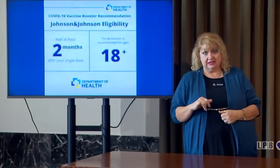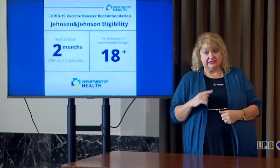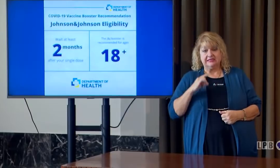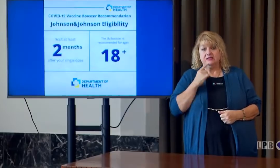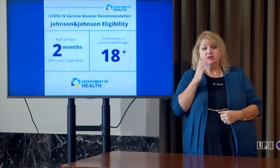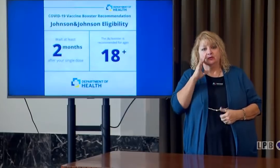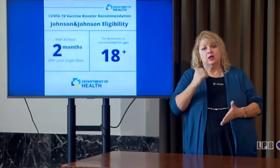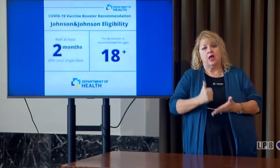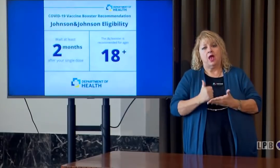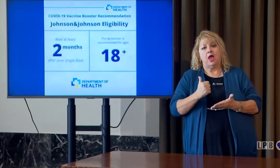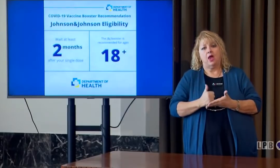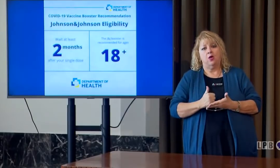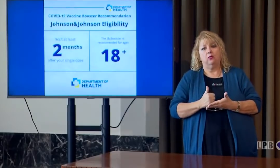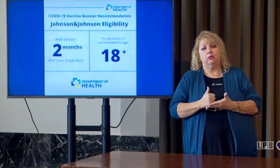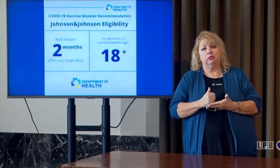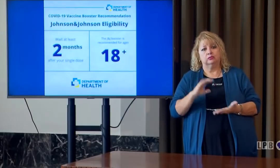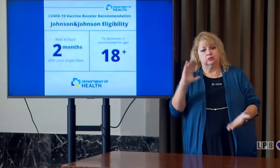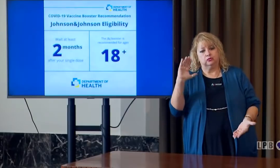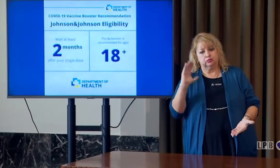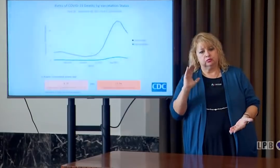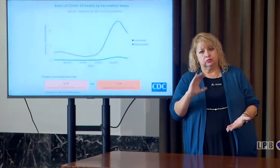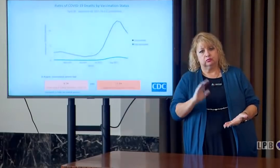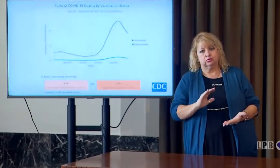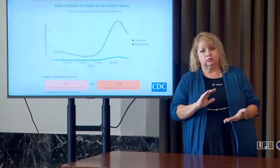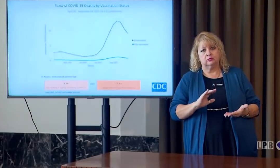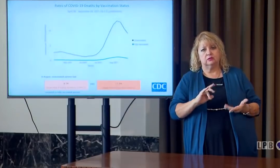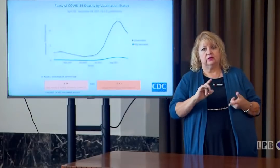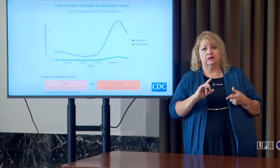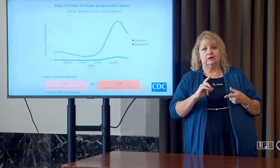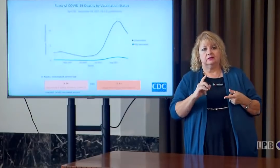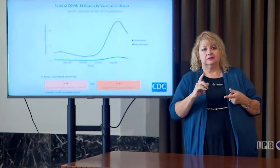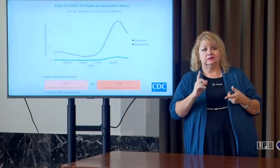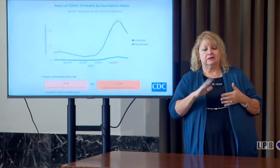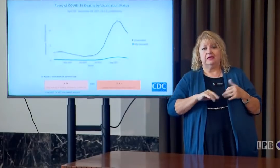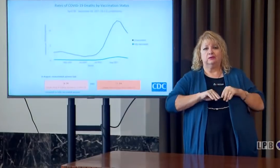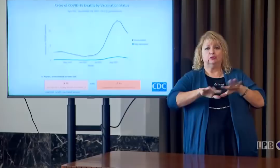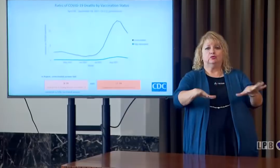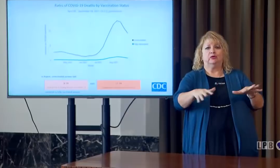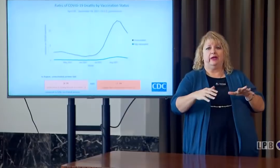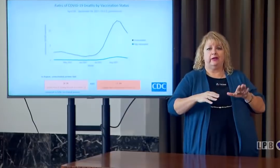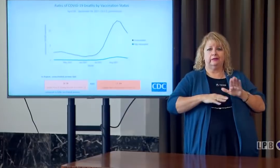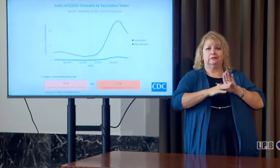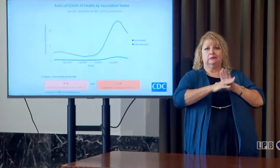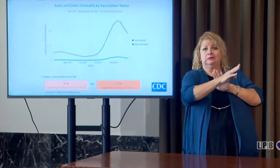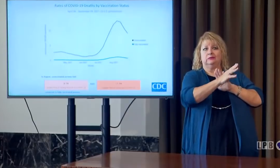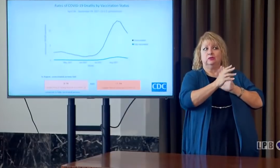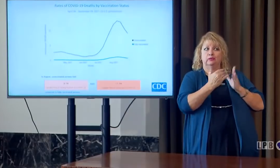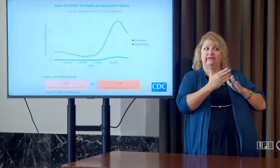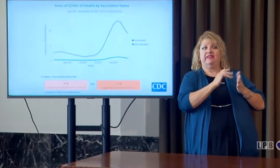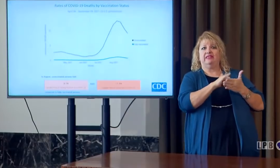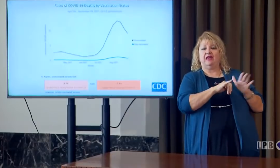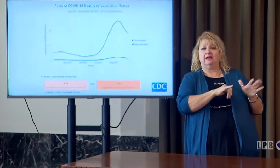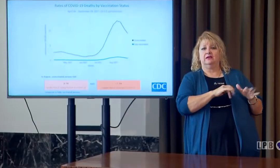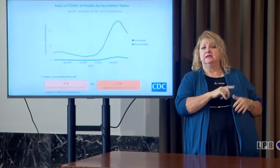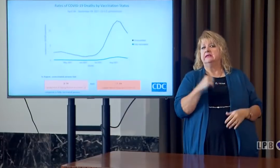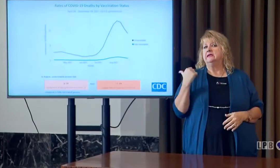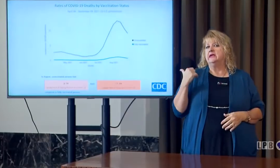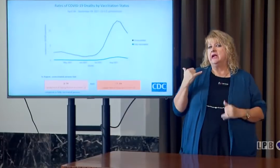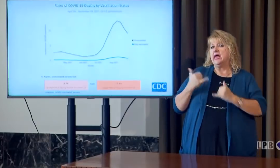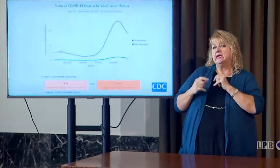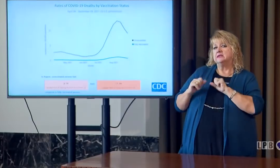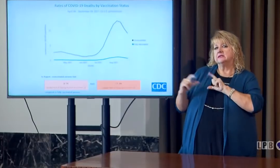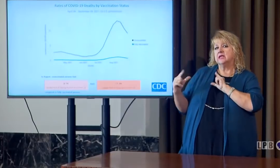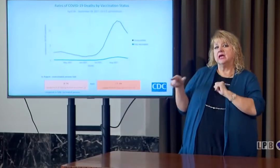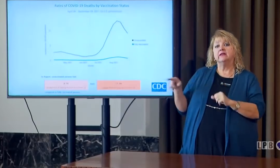prevent us from having future surges. And I want to talk a little bit more about that. If you can go to that last slide there. This is a